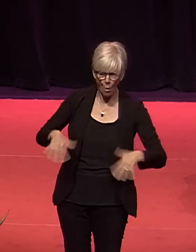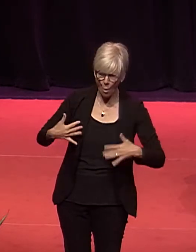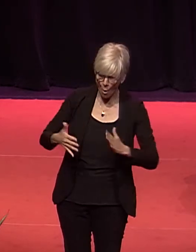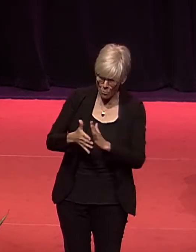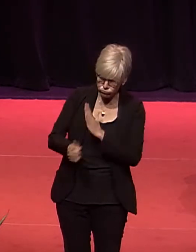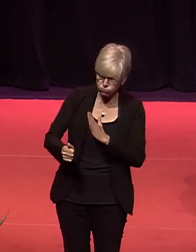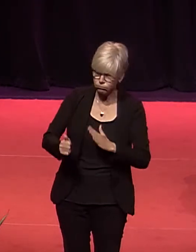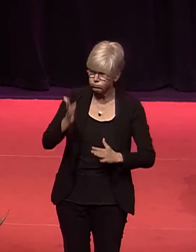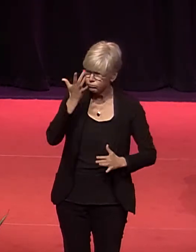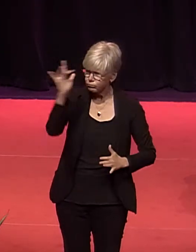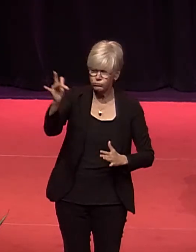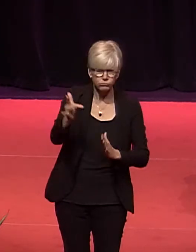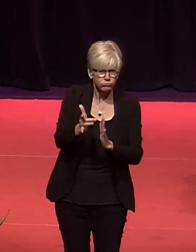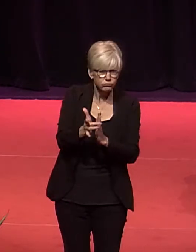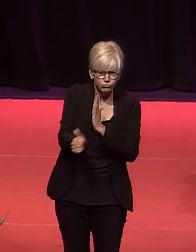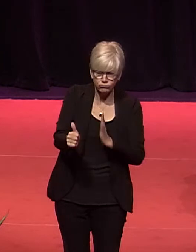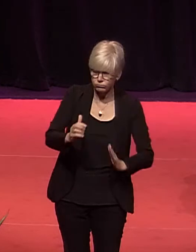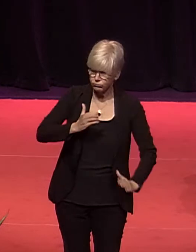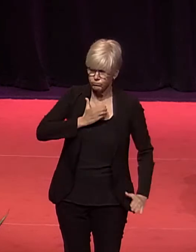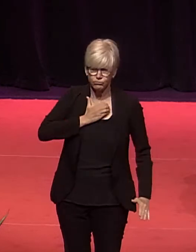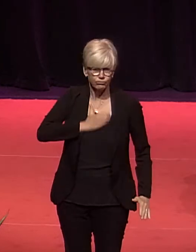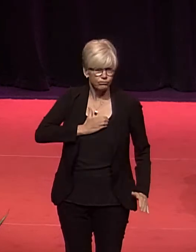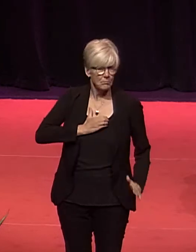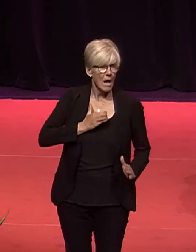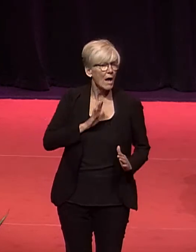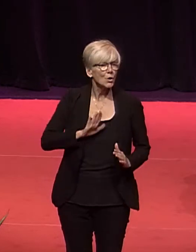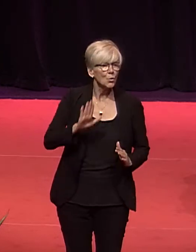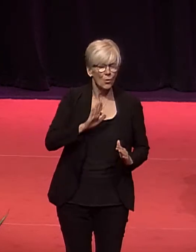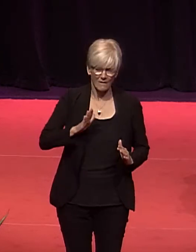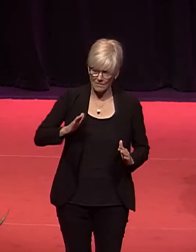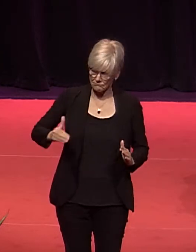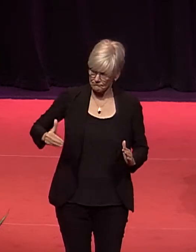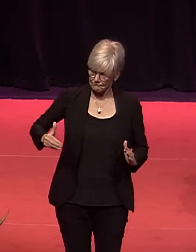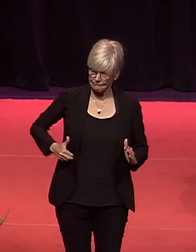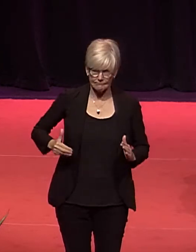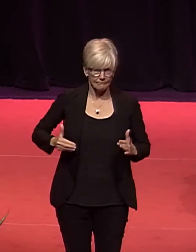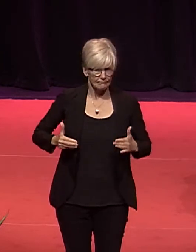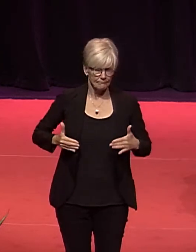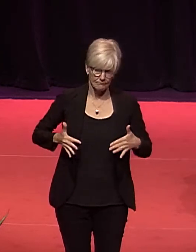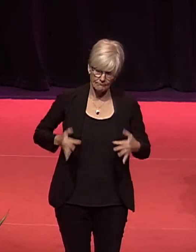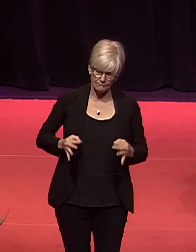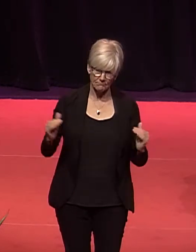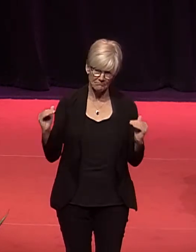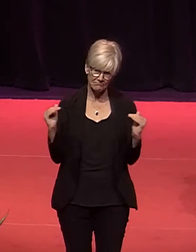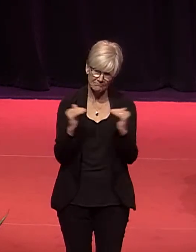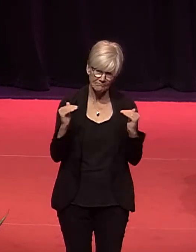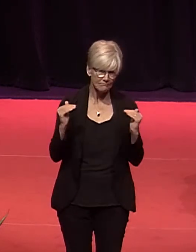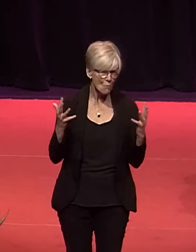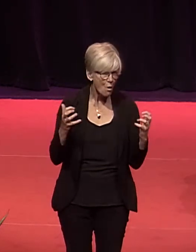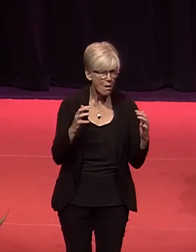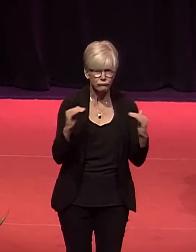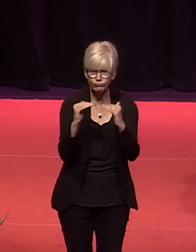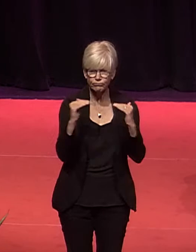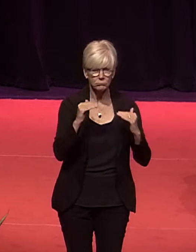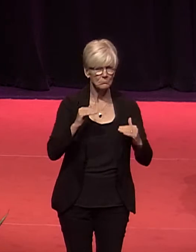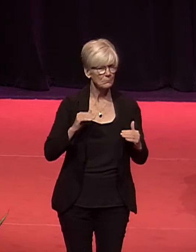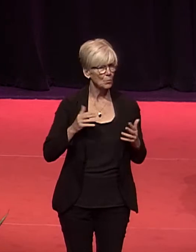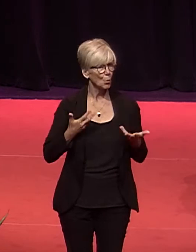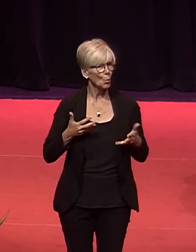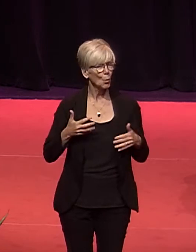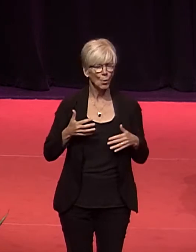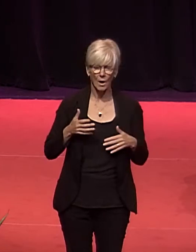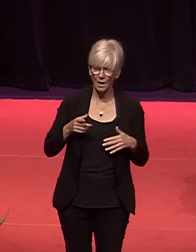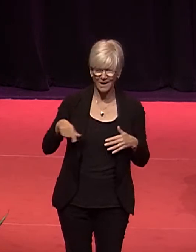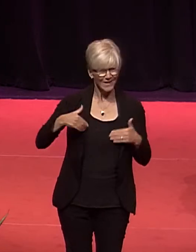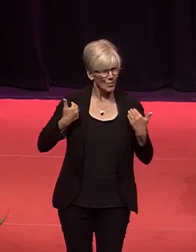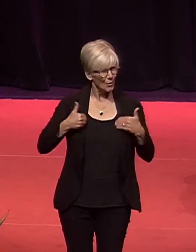talents, passion, and your sense of justice. I haven't seen anything like it. Wanting to do everything you can to